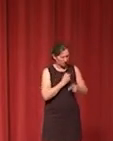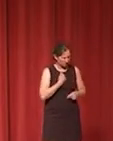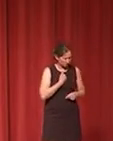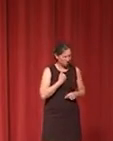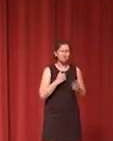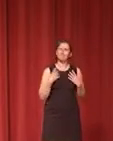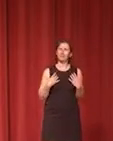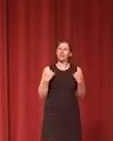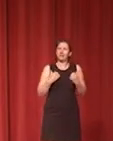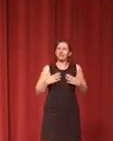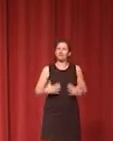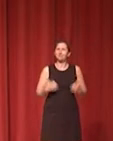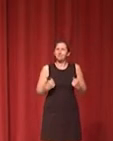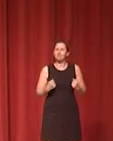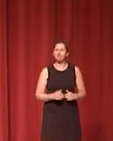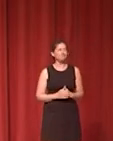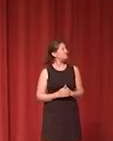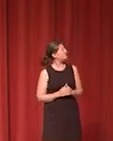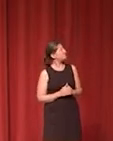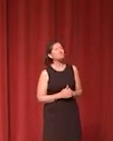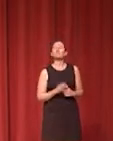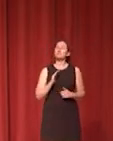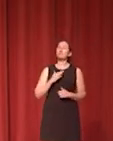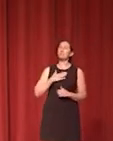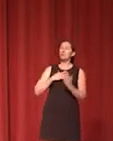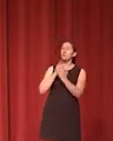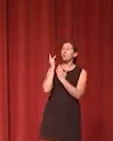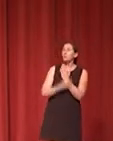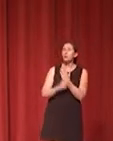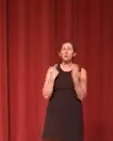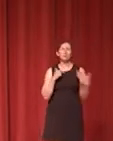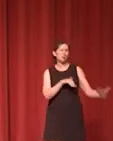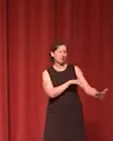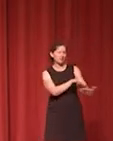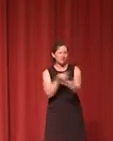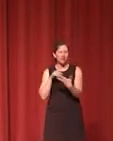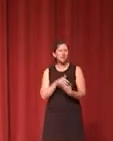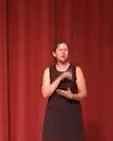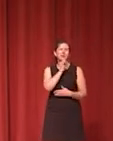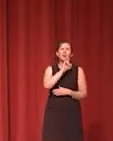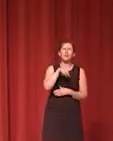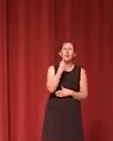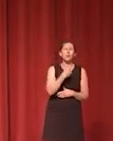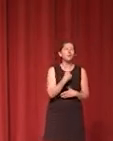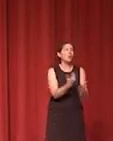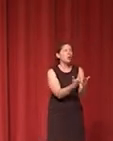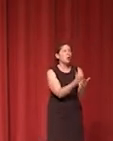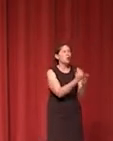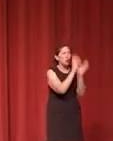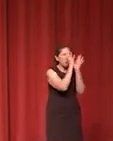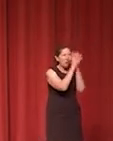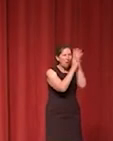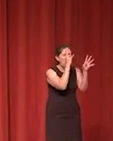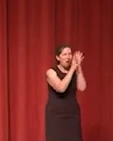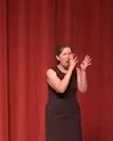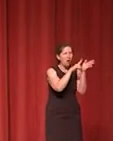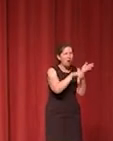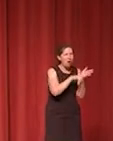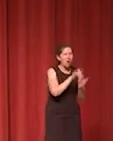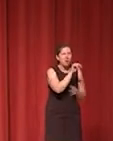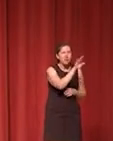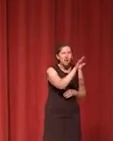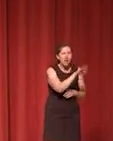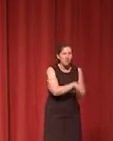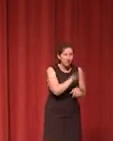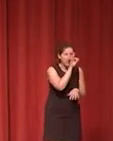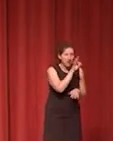in our program, we try to study holistically, not just the exciting breakthrough therapies, but also lifestyle factors and